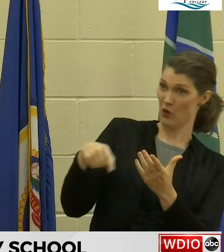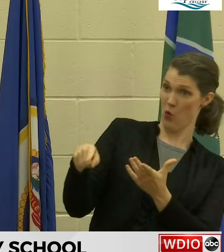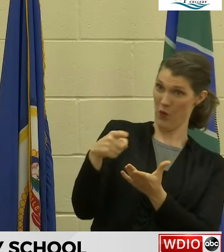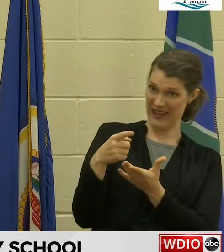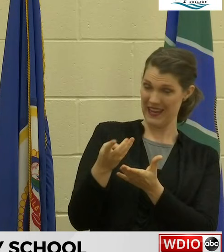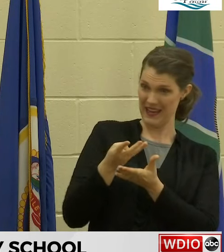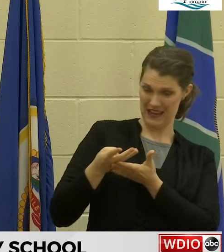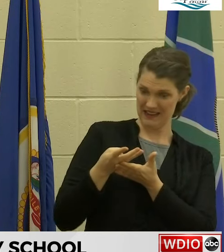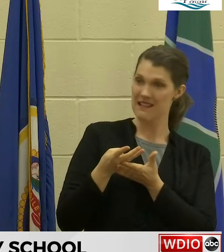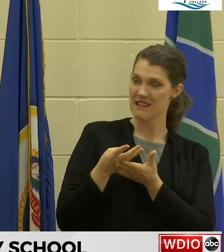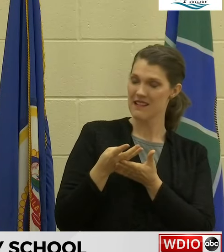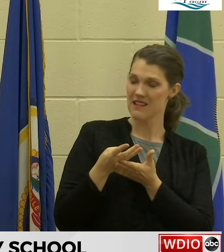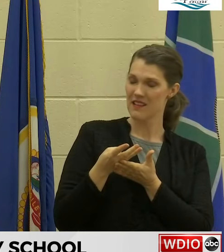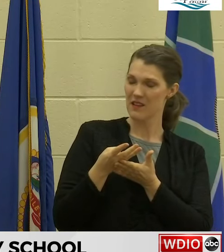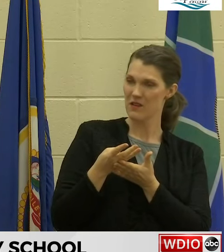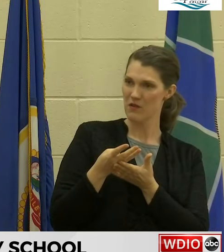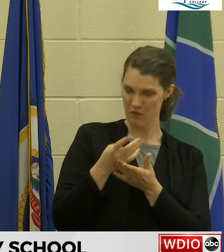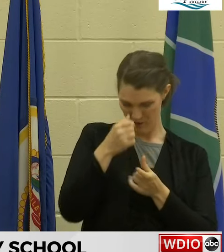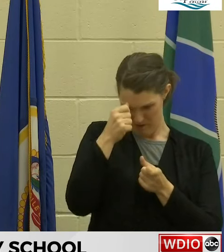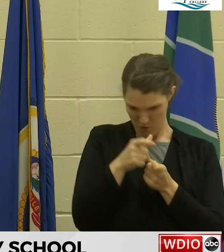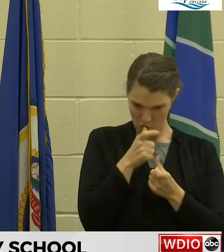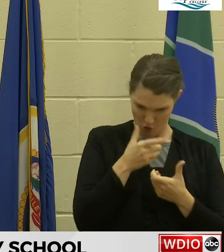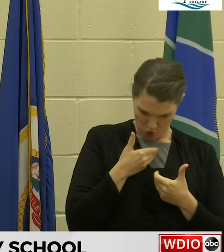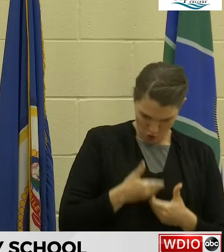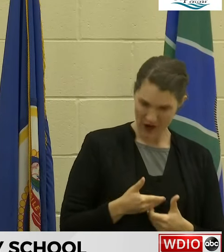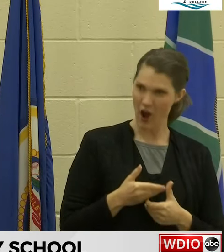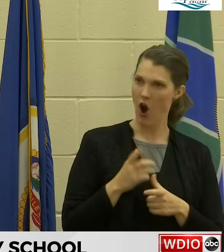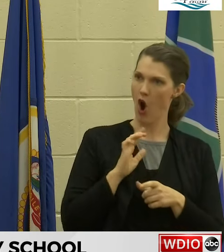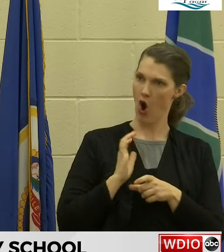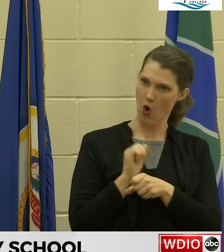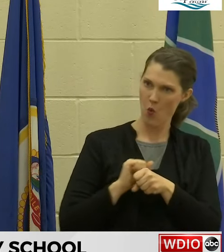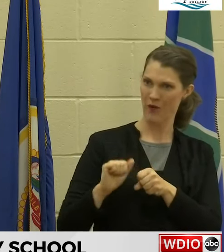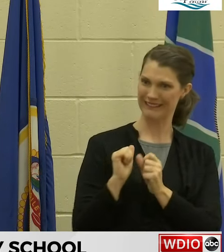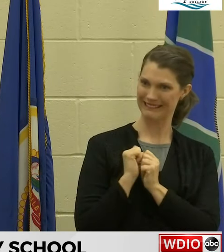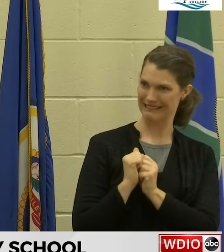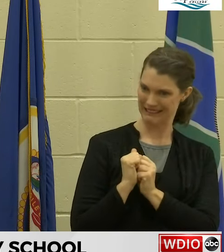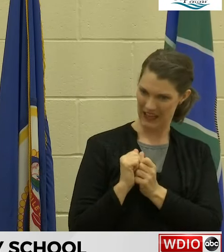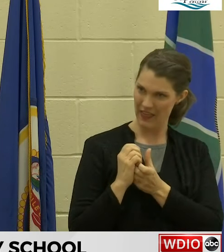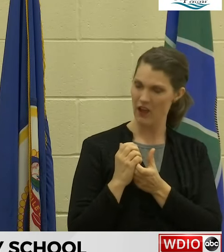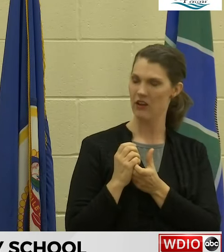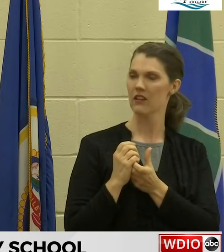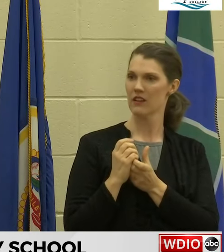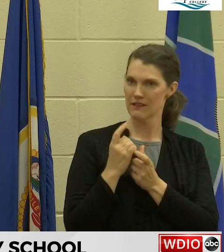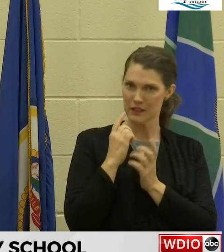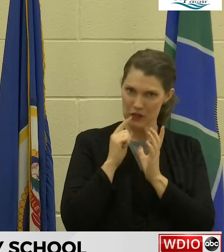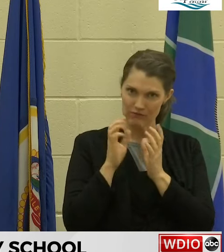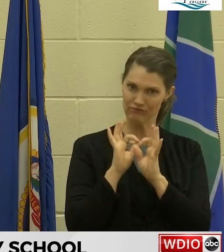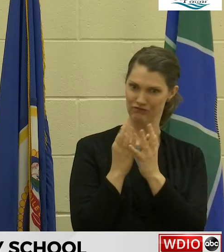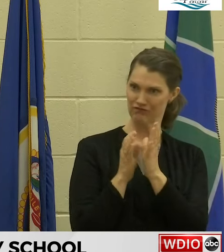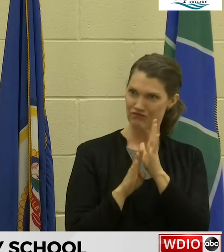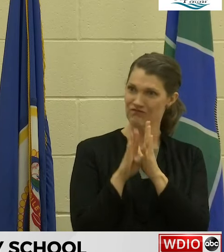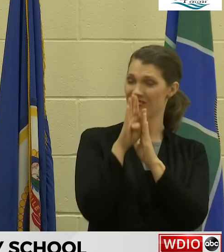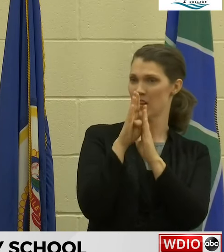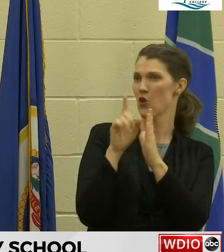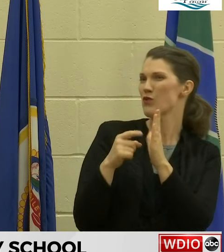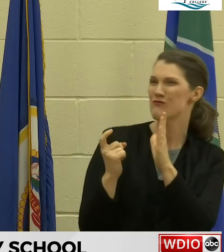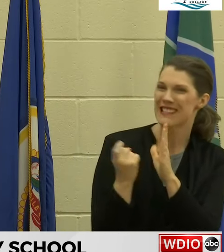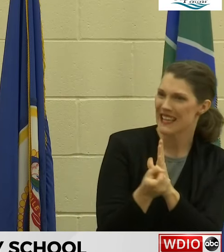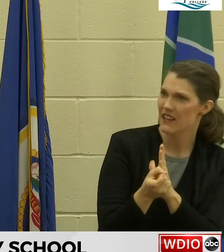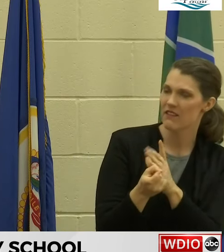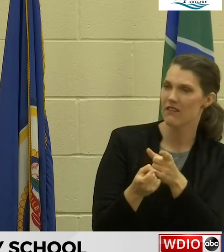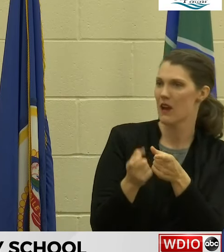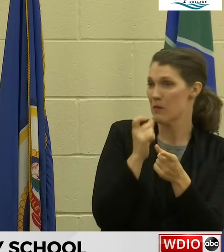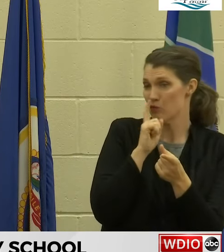are, for what it is the work that we do together. This is, it's really big what you give. I'm not sure if